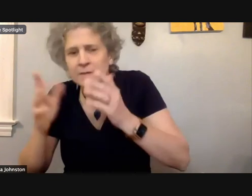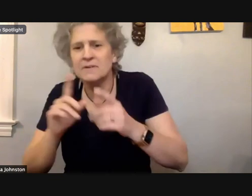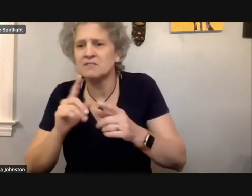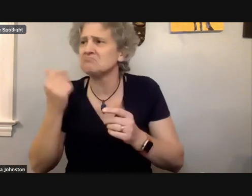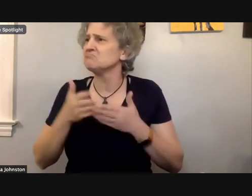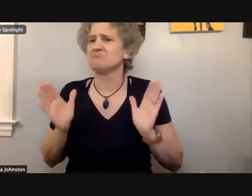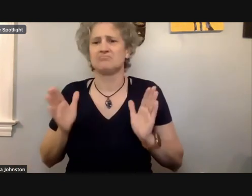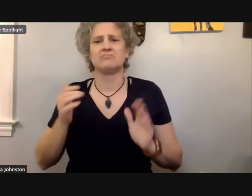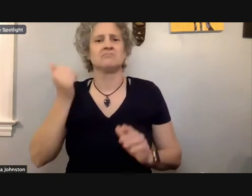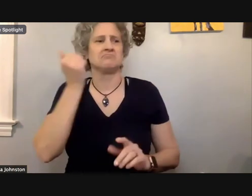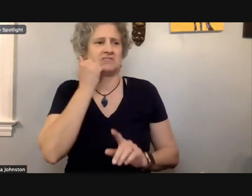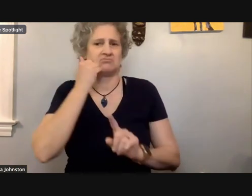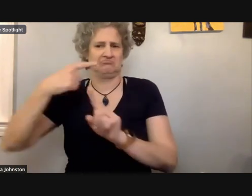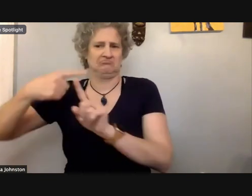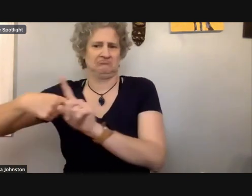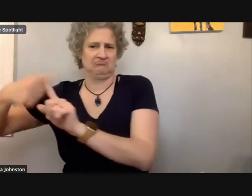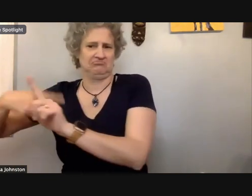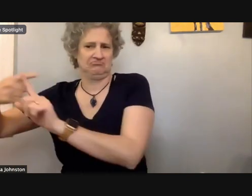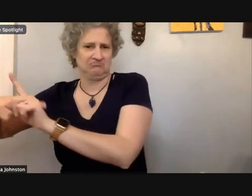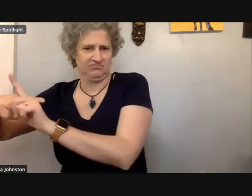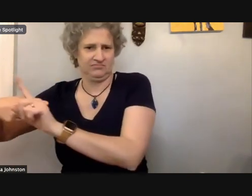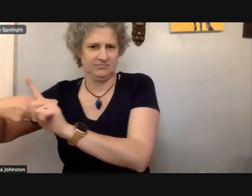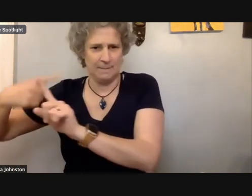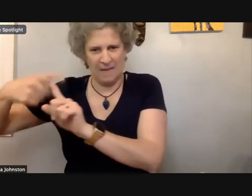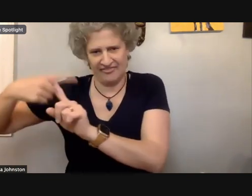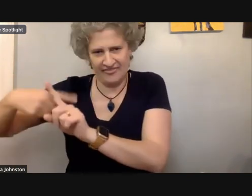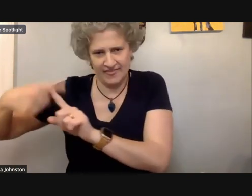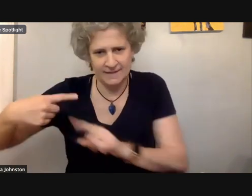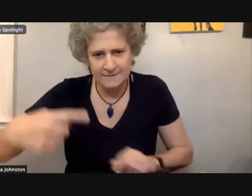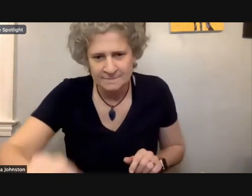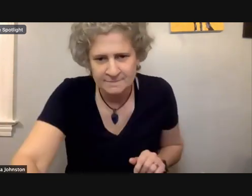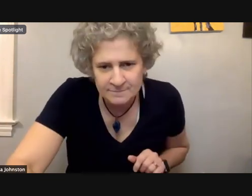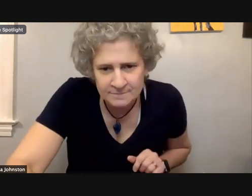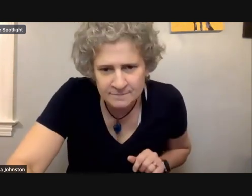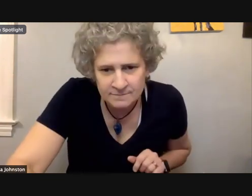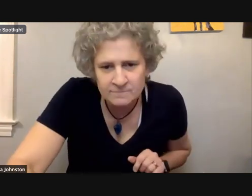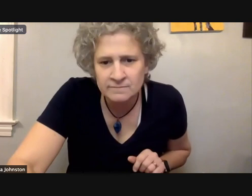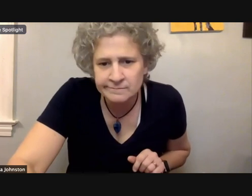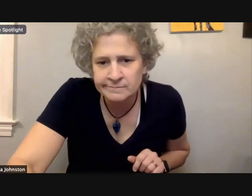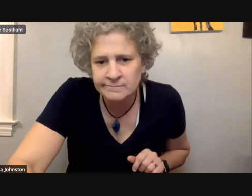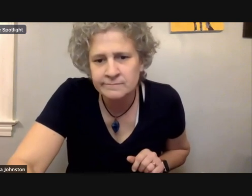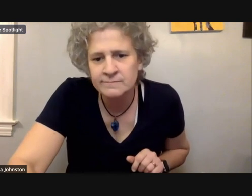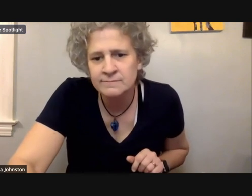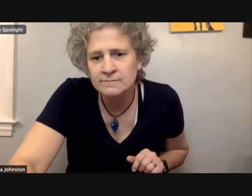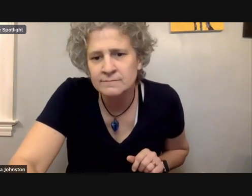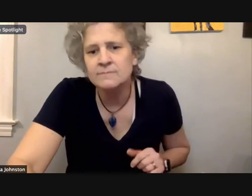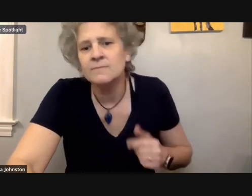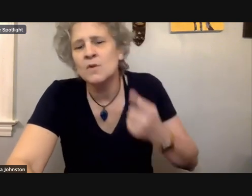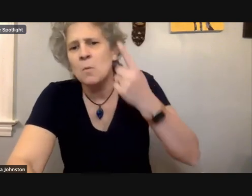and so on. That might be a little bit overwhelming, but just the general sign for period looks like this.